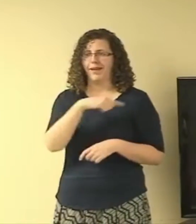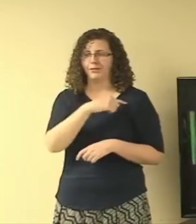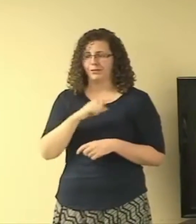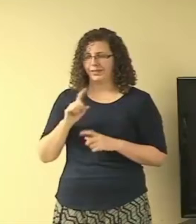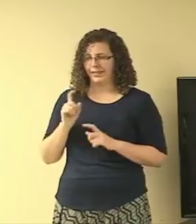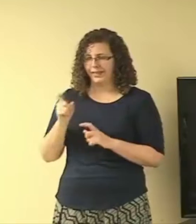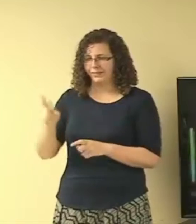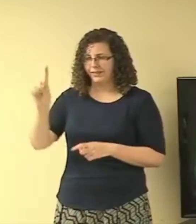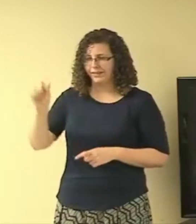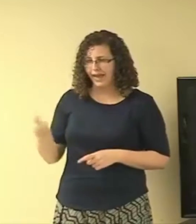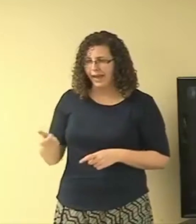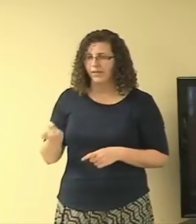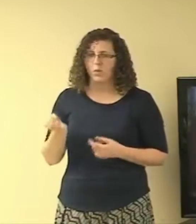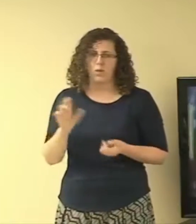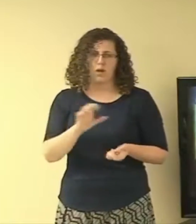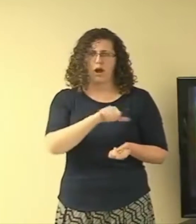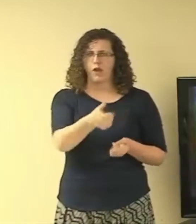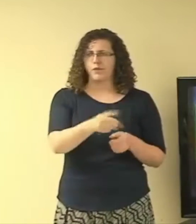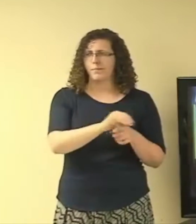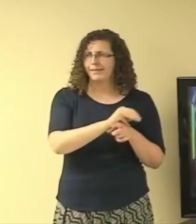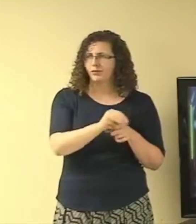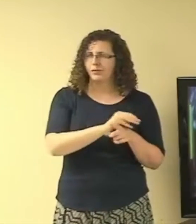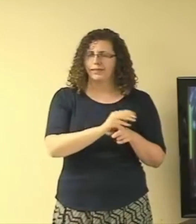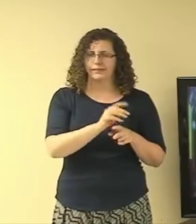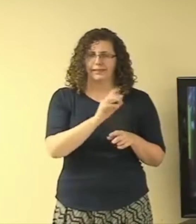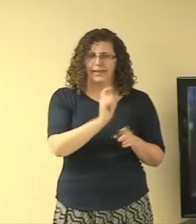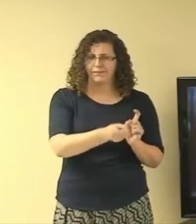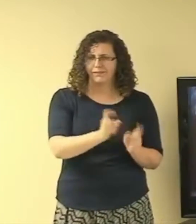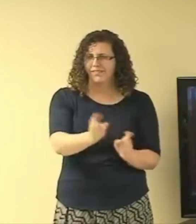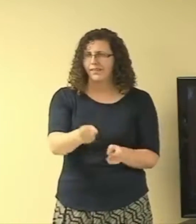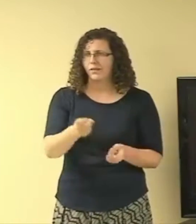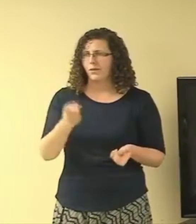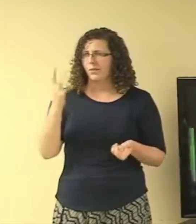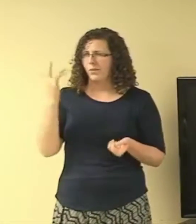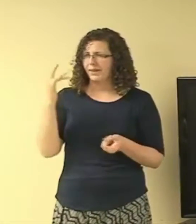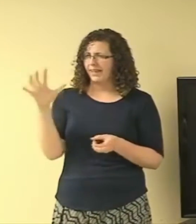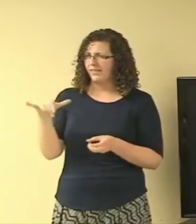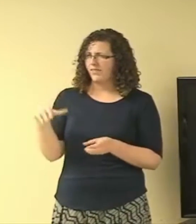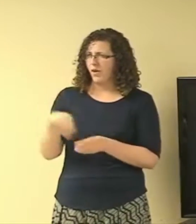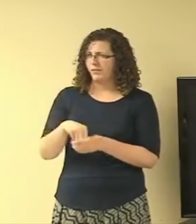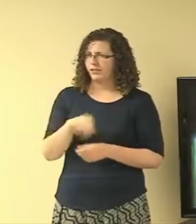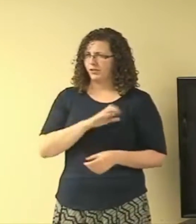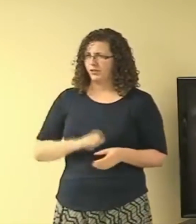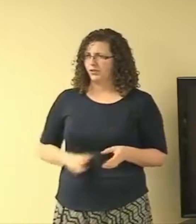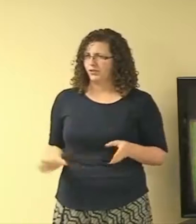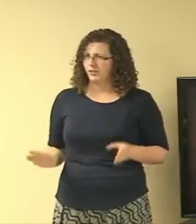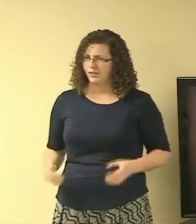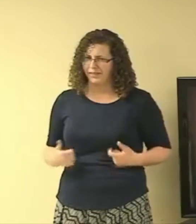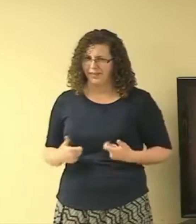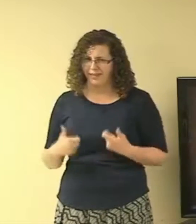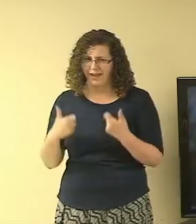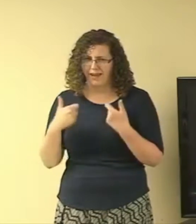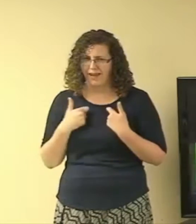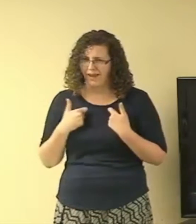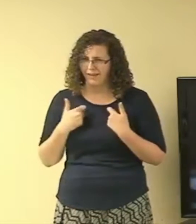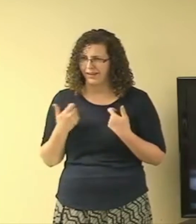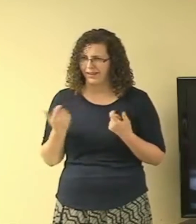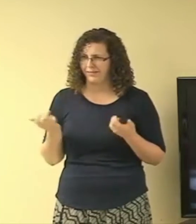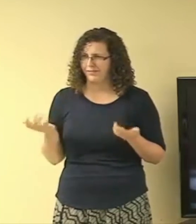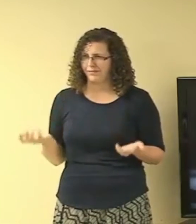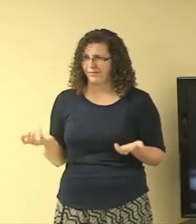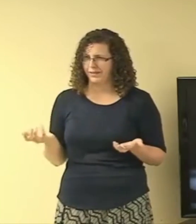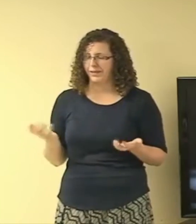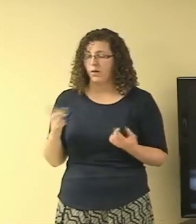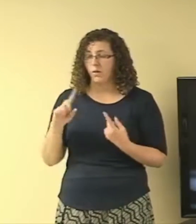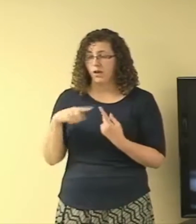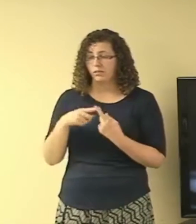have offerings to other ministries and do other giving? Why is giving a part of the Christian walk? Why is, as we weave the scarlet thread